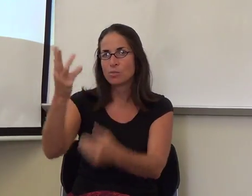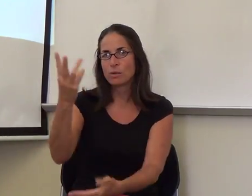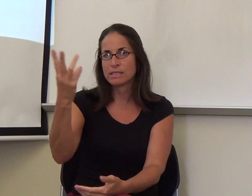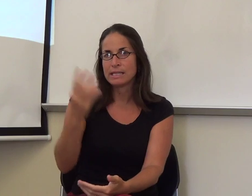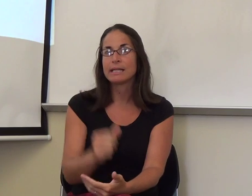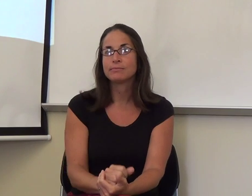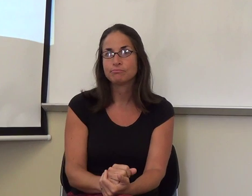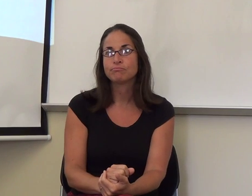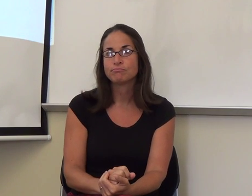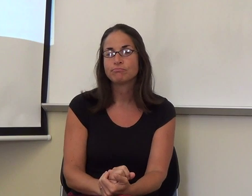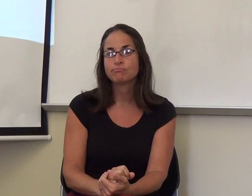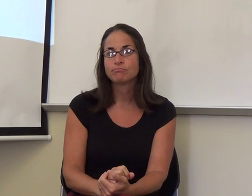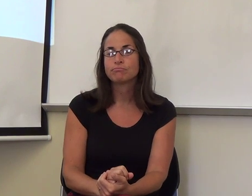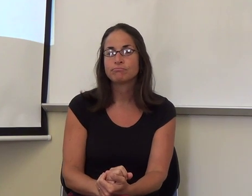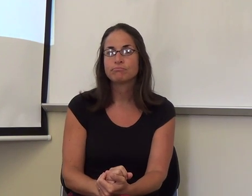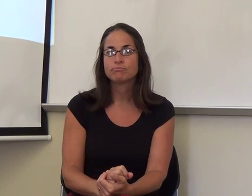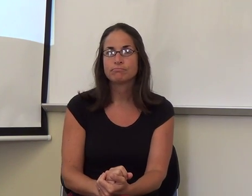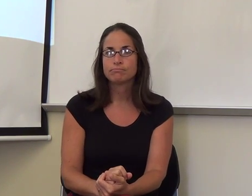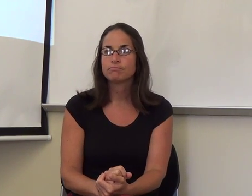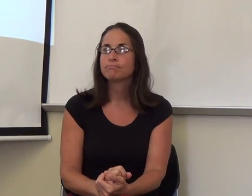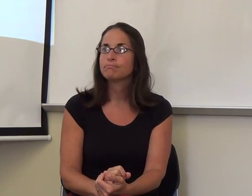Wednesday. Okay, so go ahead and